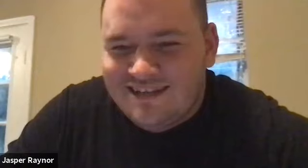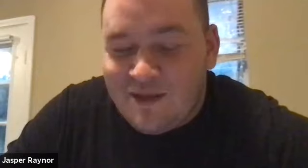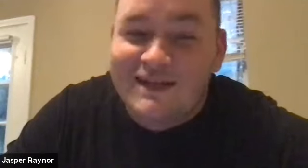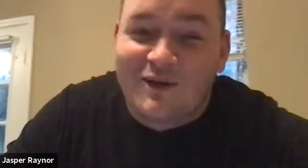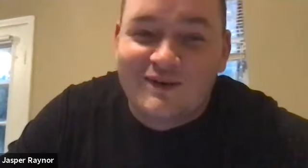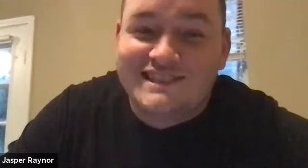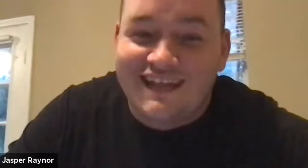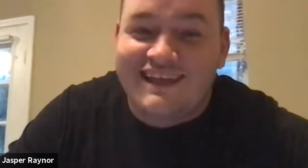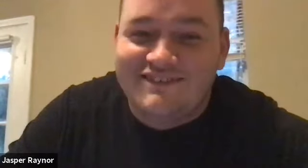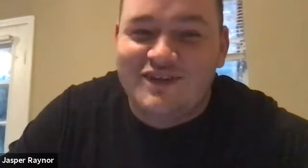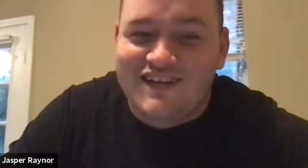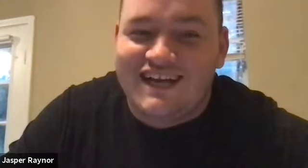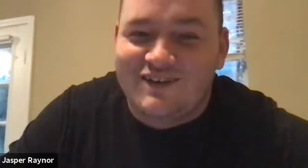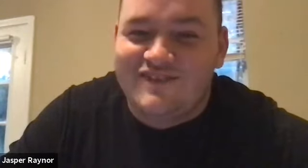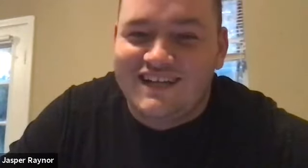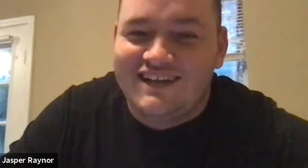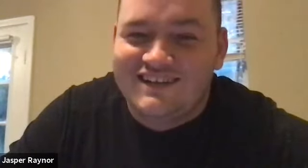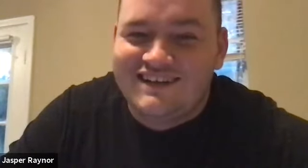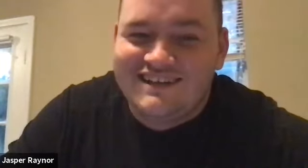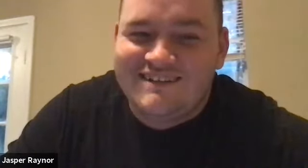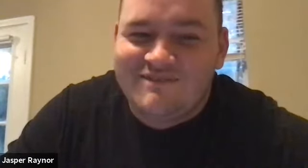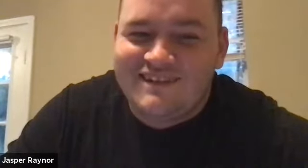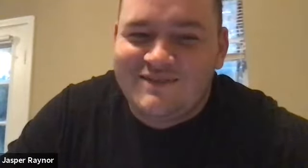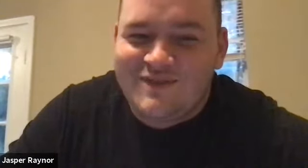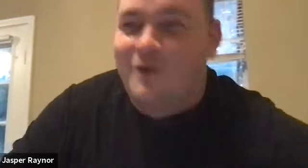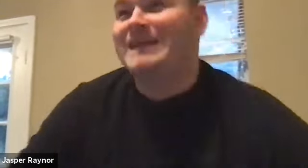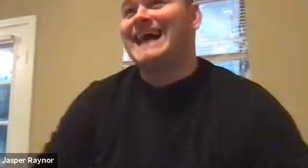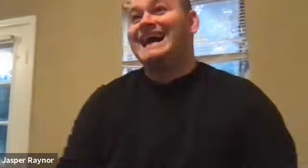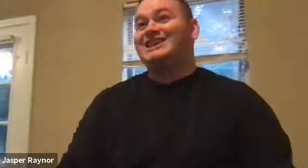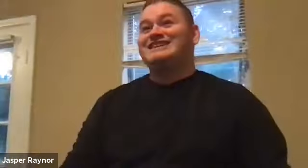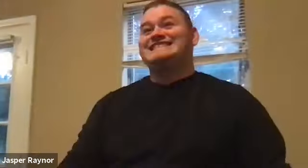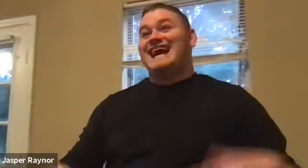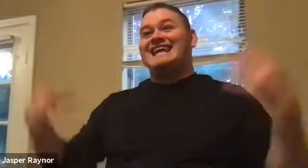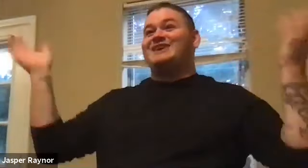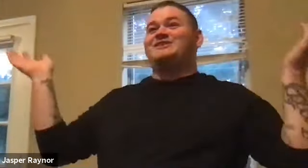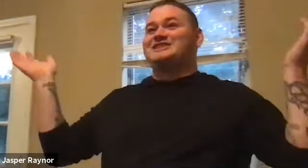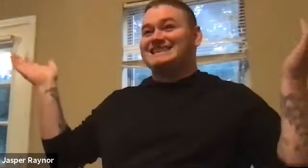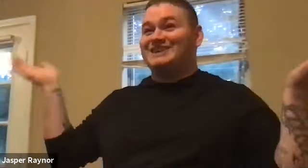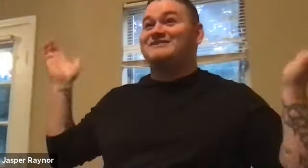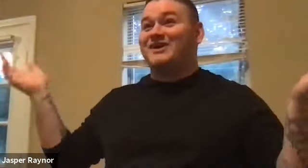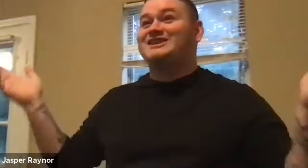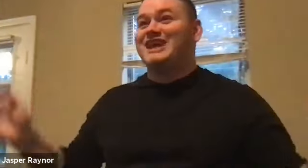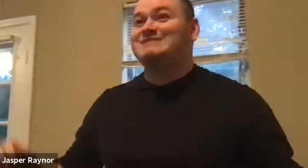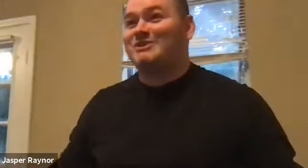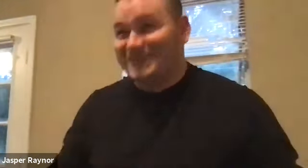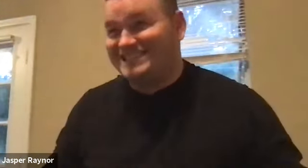That'd be the coolest death ever if I died on video. We died learning sign language. That's how devoted Jasper was to